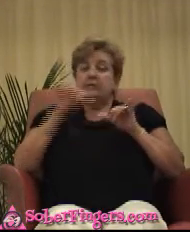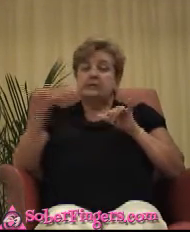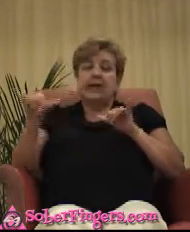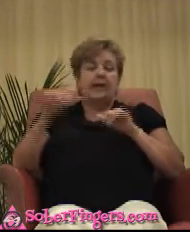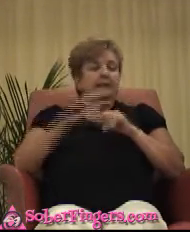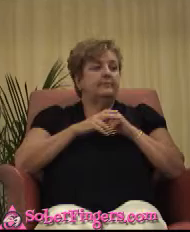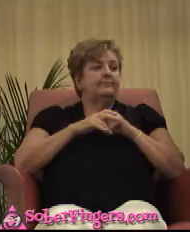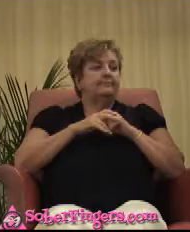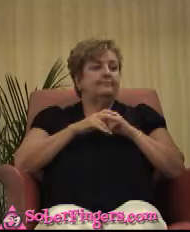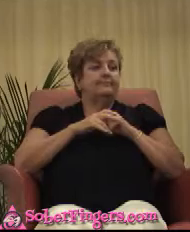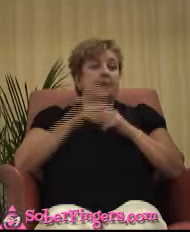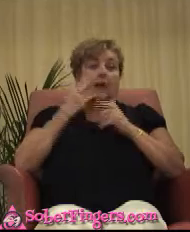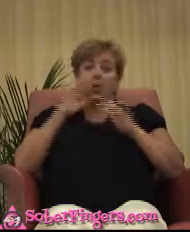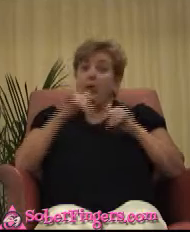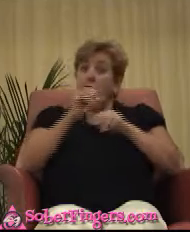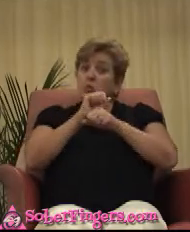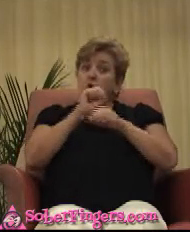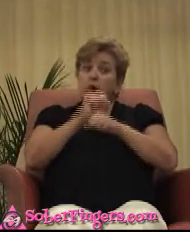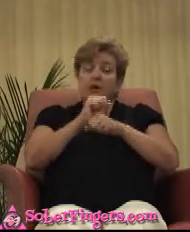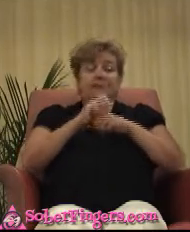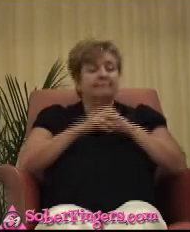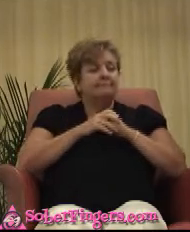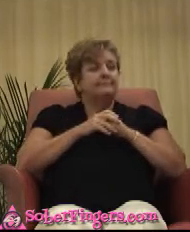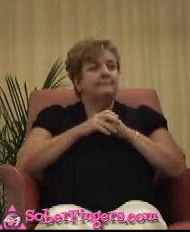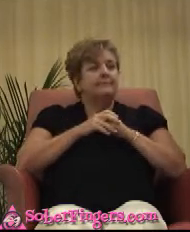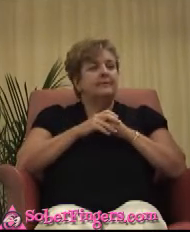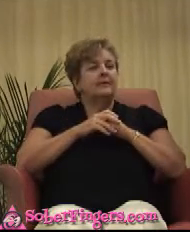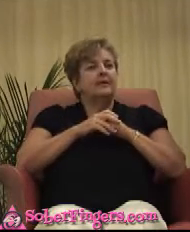how to work. And in the 30 days,